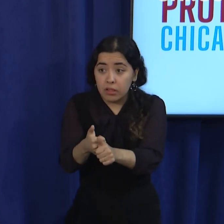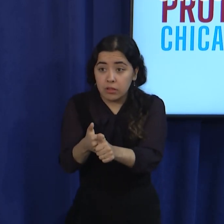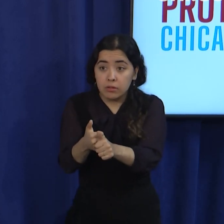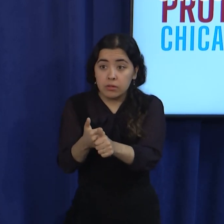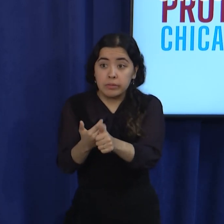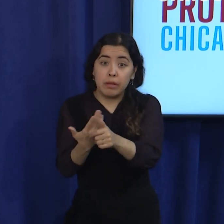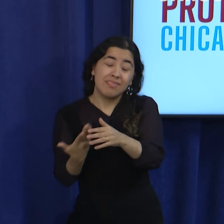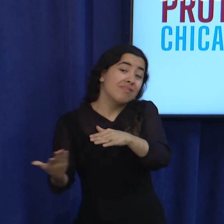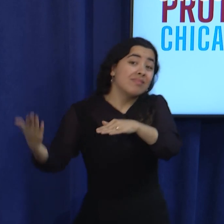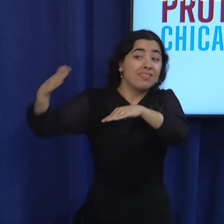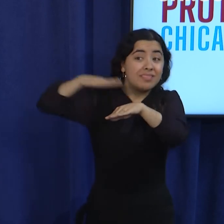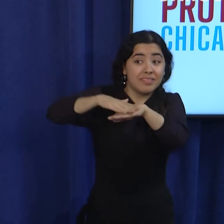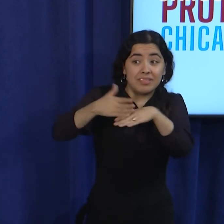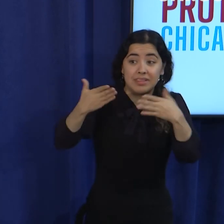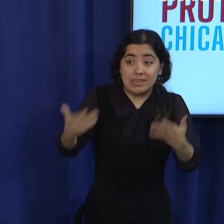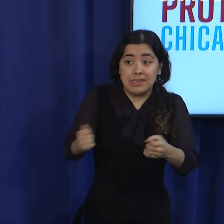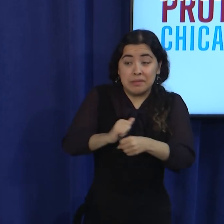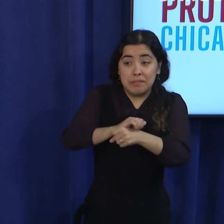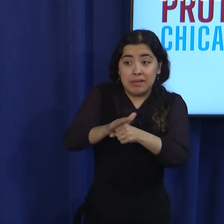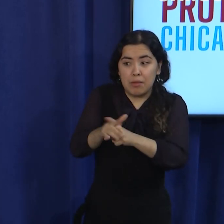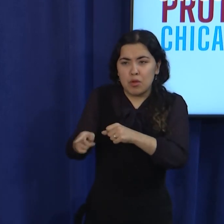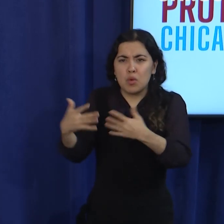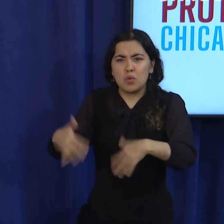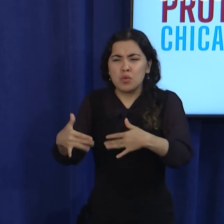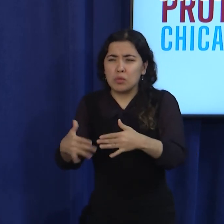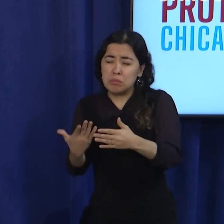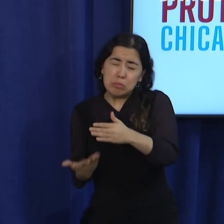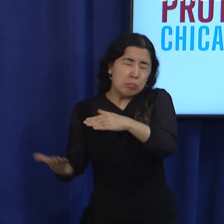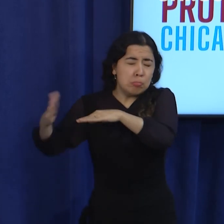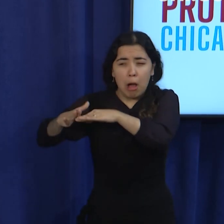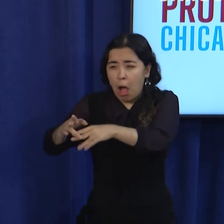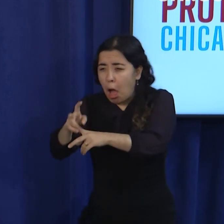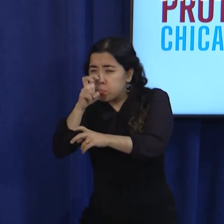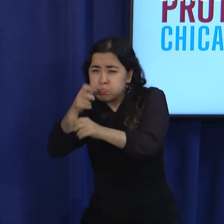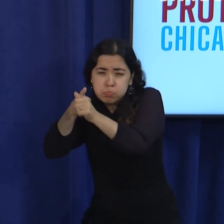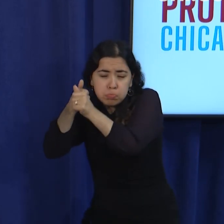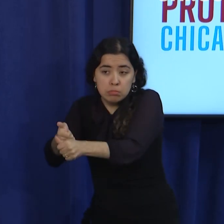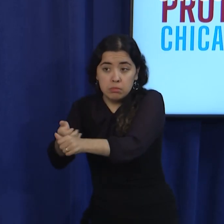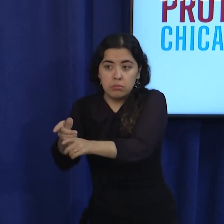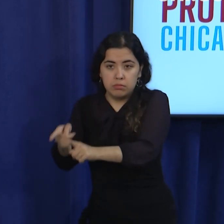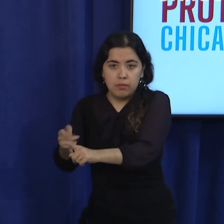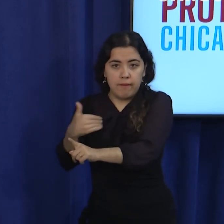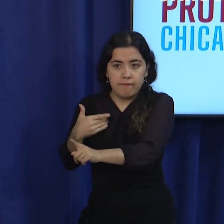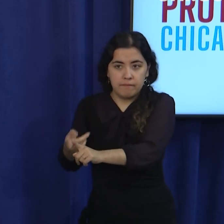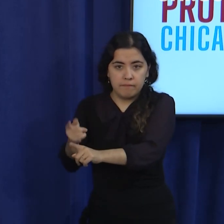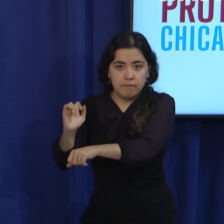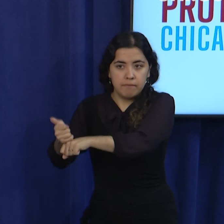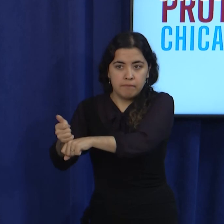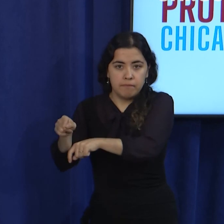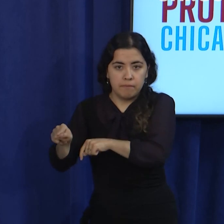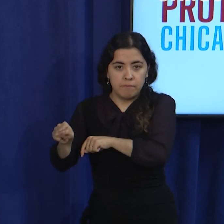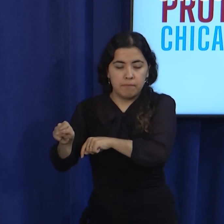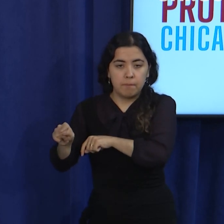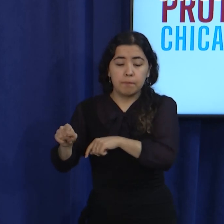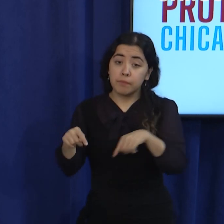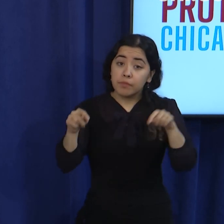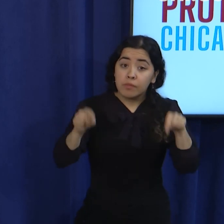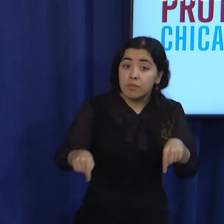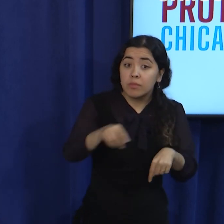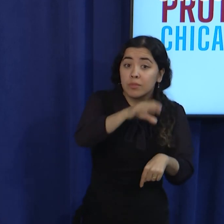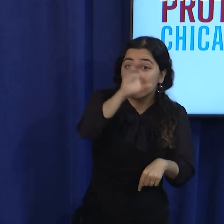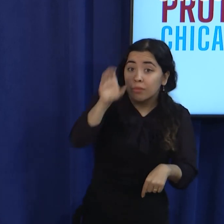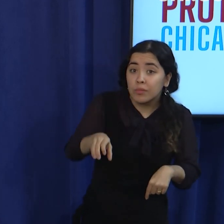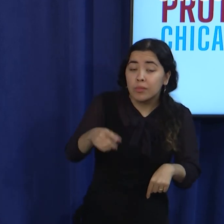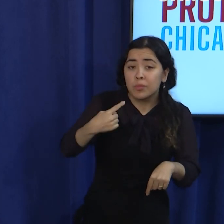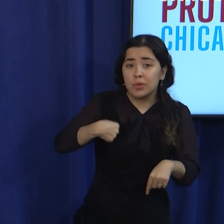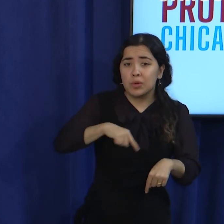pandemic. What we've consistently seen and we've said is where we are most challenged as a city, I can't account